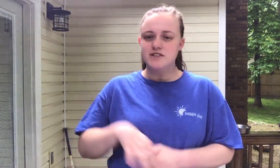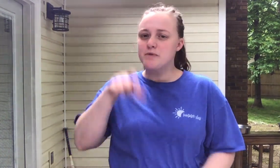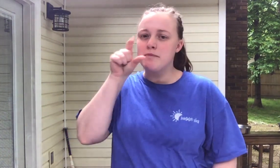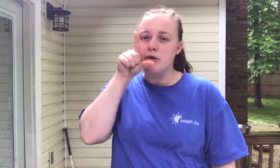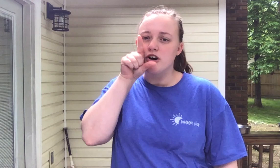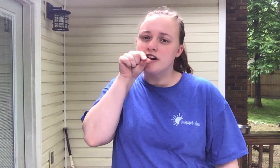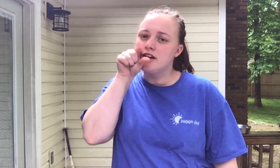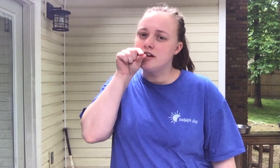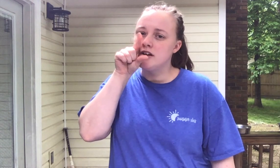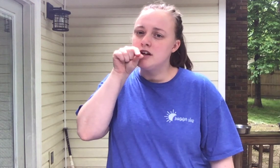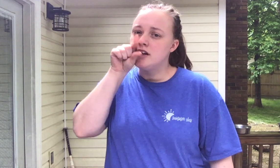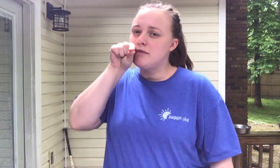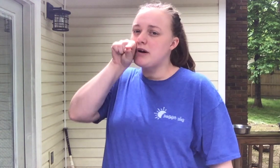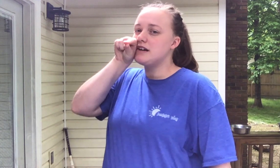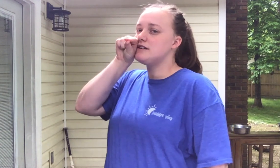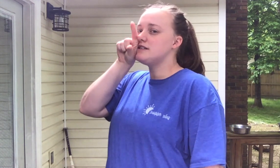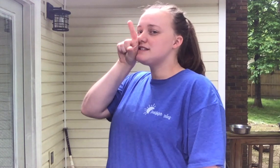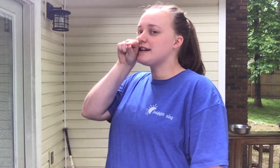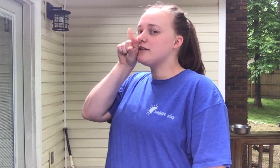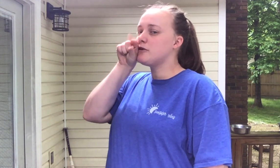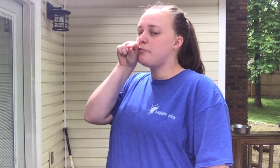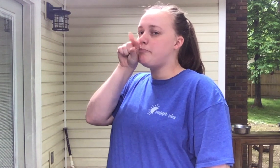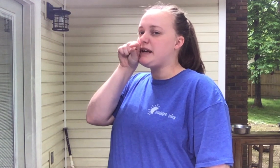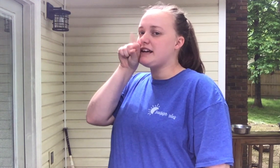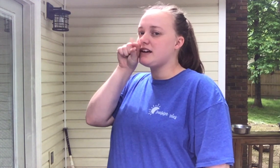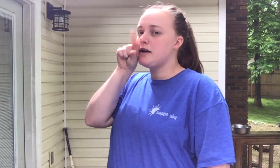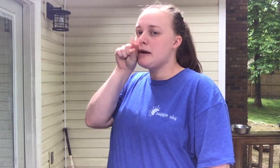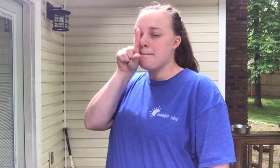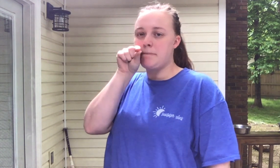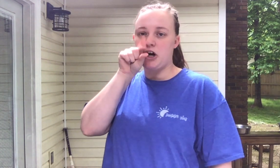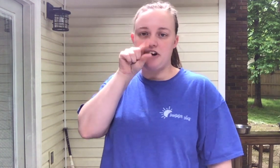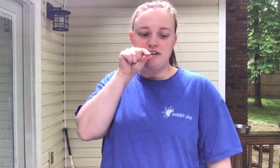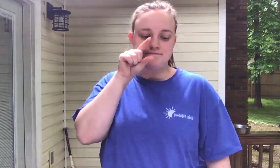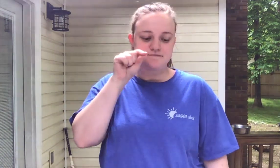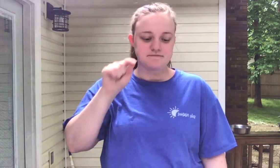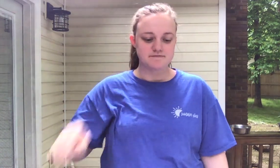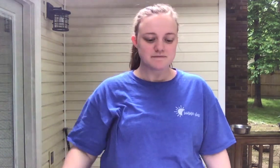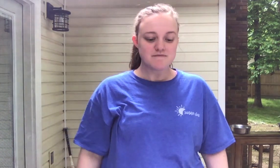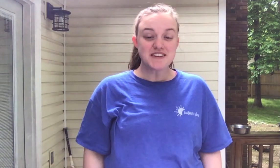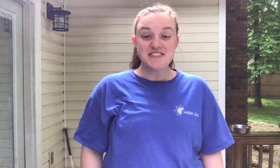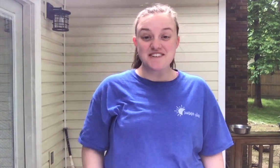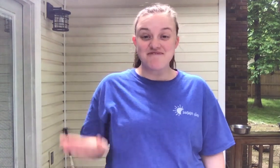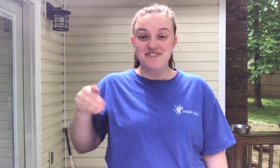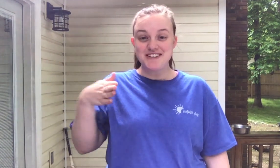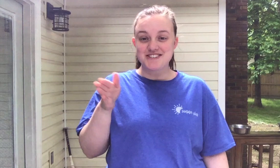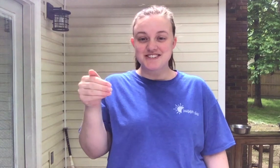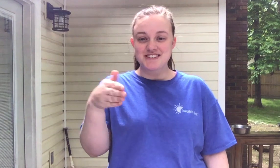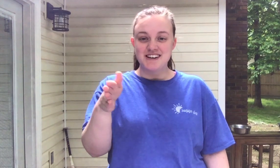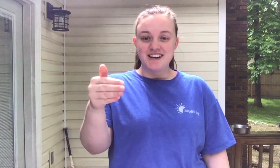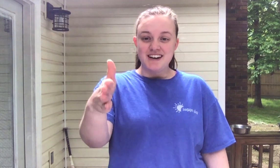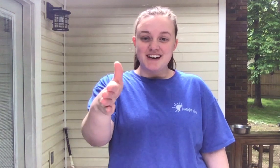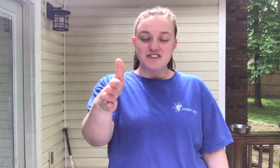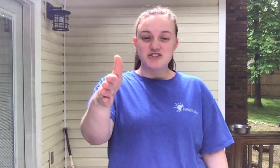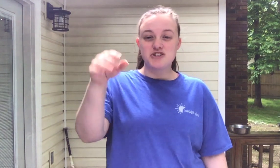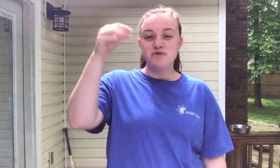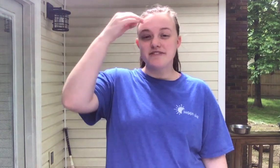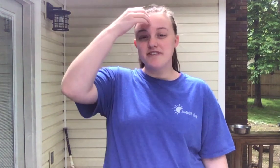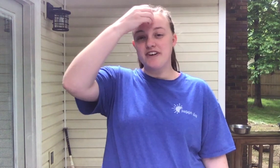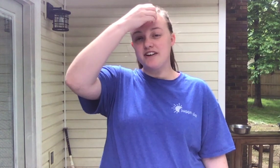have bird. Bird. It's like a little beak. Bird. Then fish. And there's two different